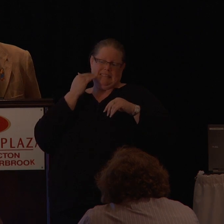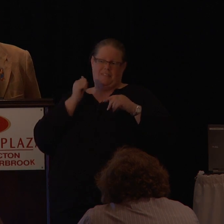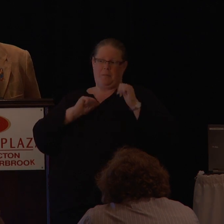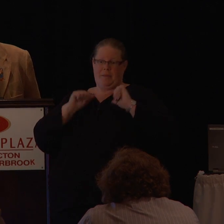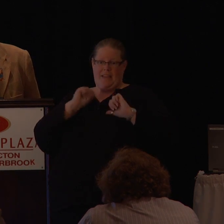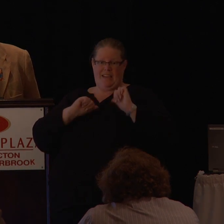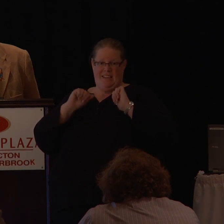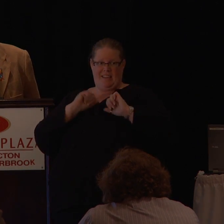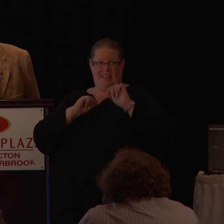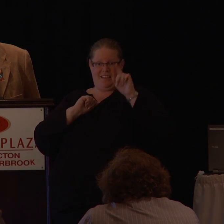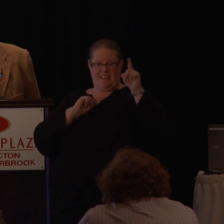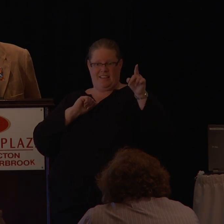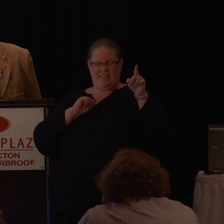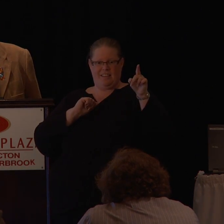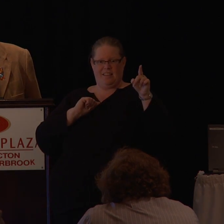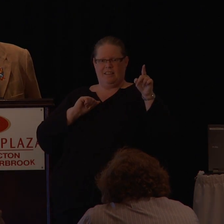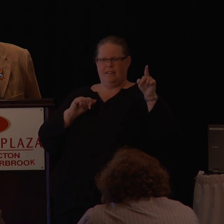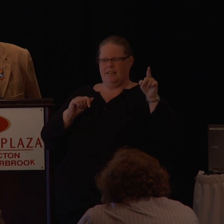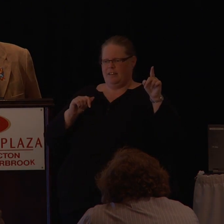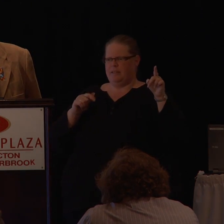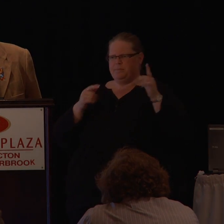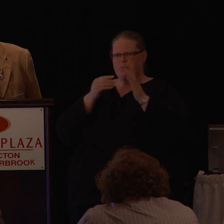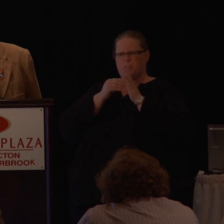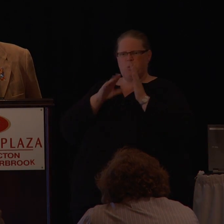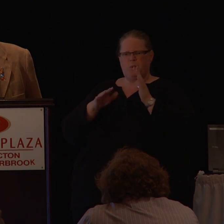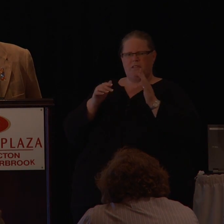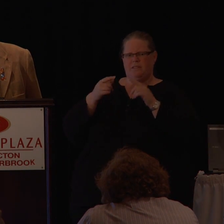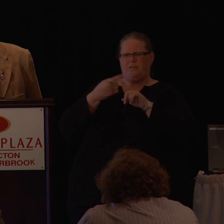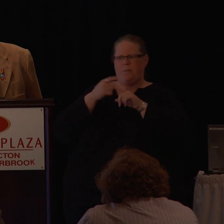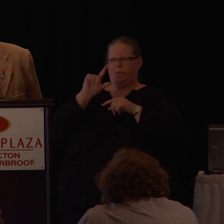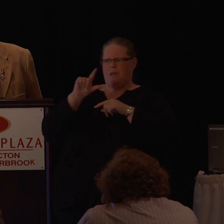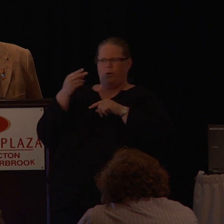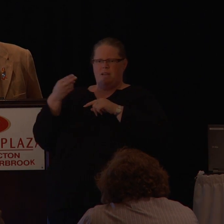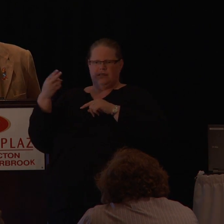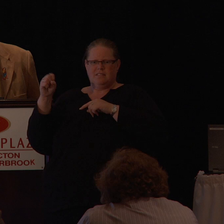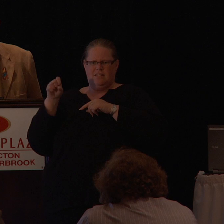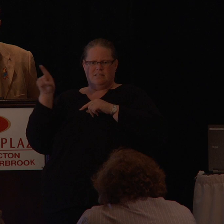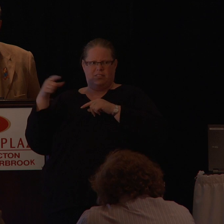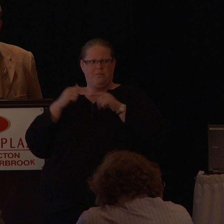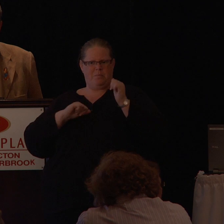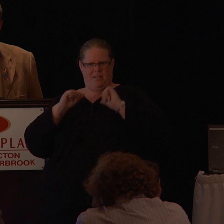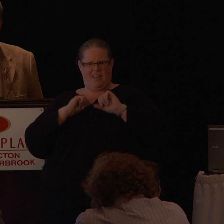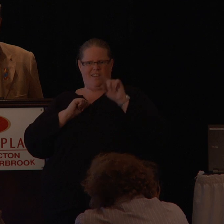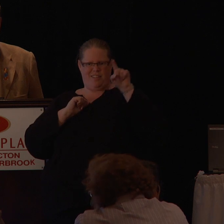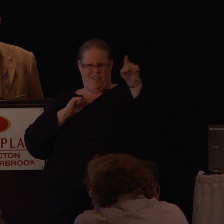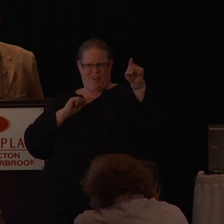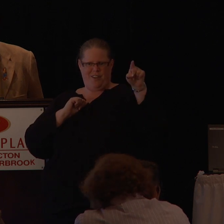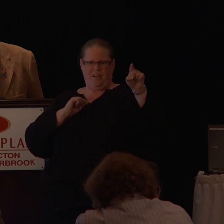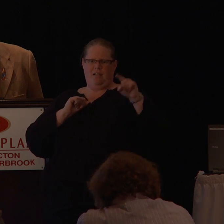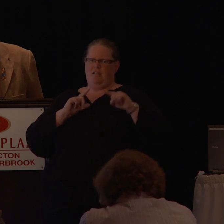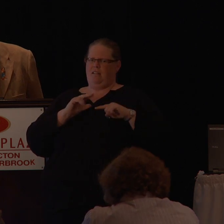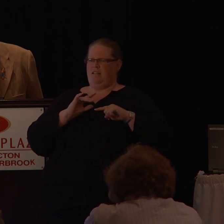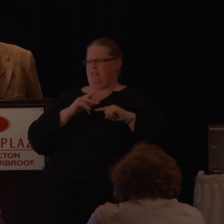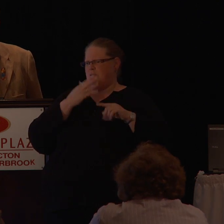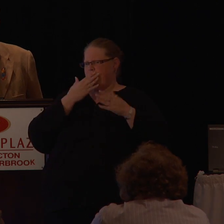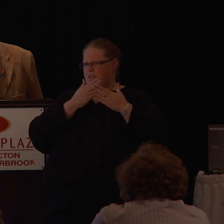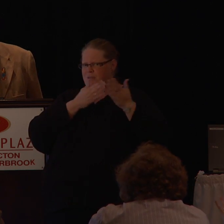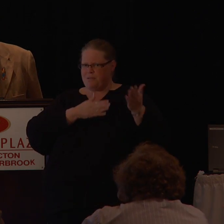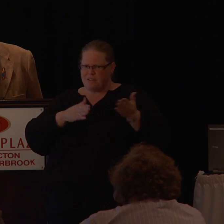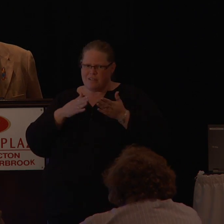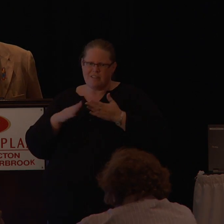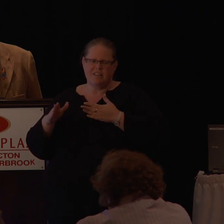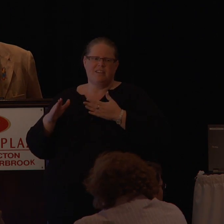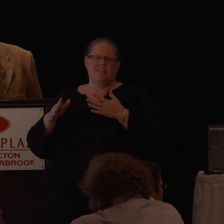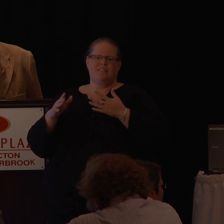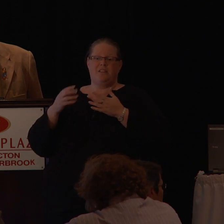production that was put on by some fine students from Leo Hayes as well. And it was very well organized. The people from